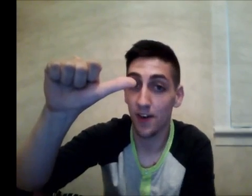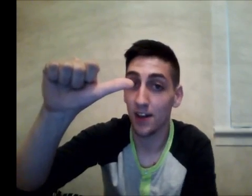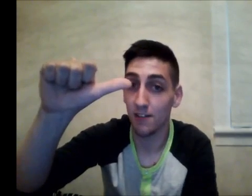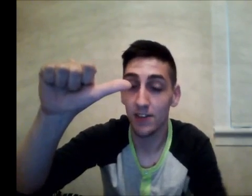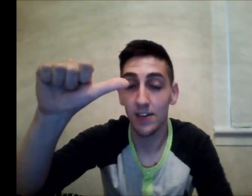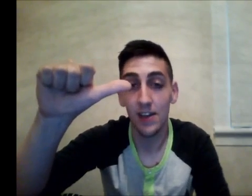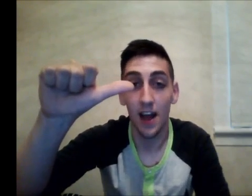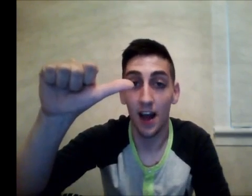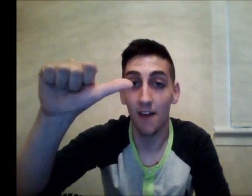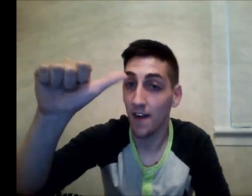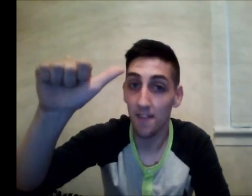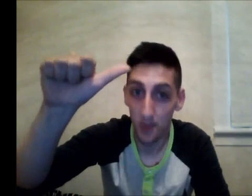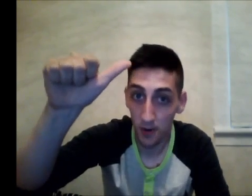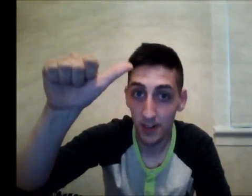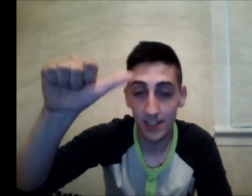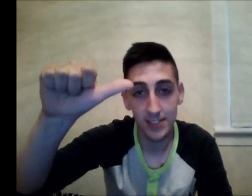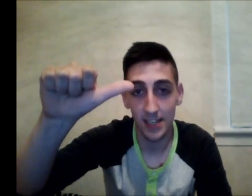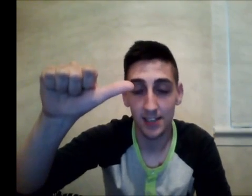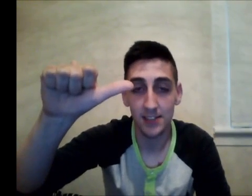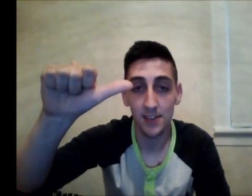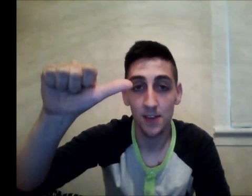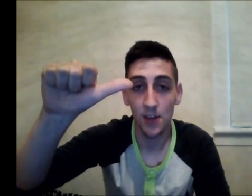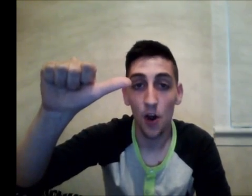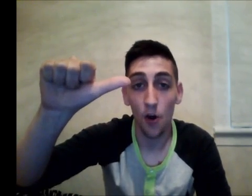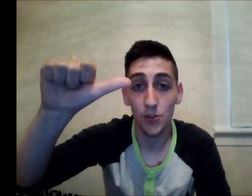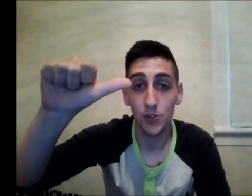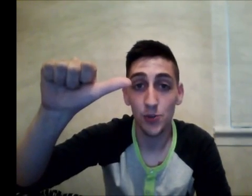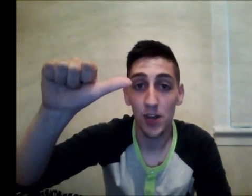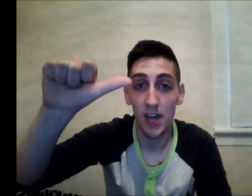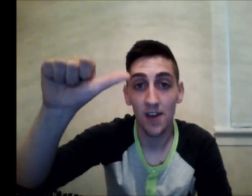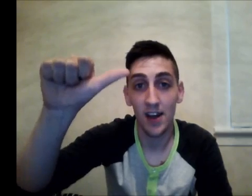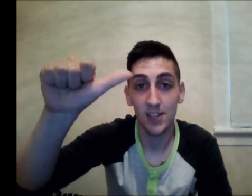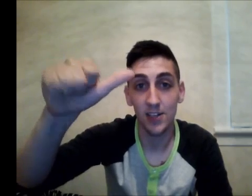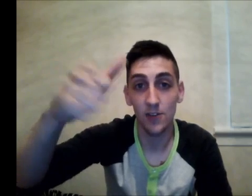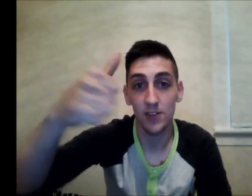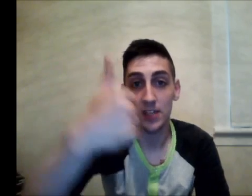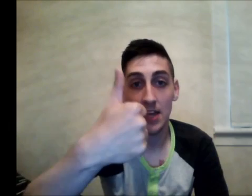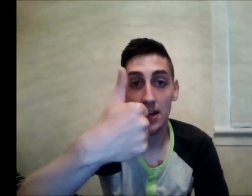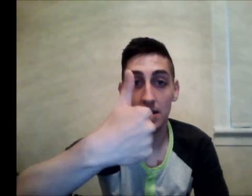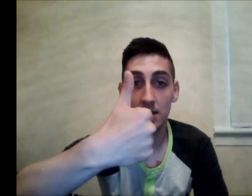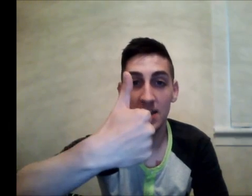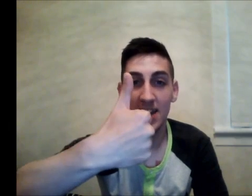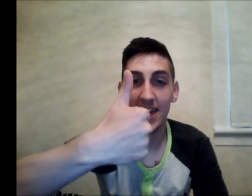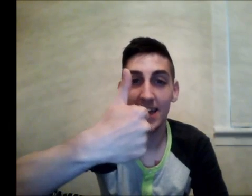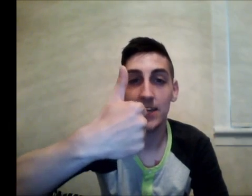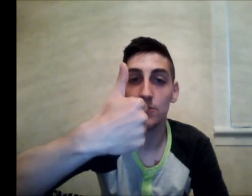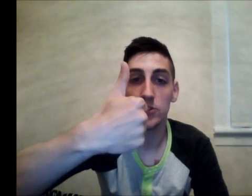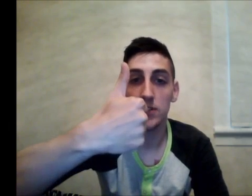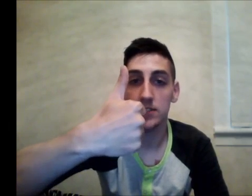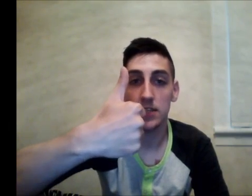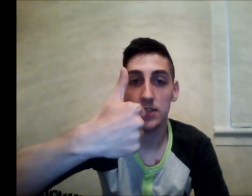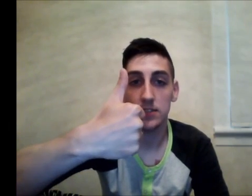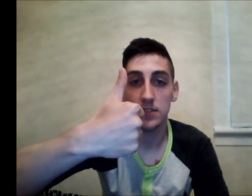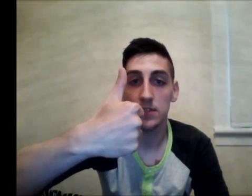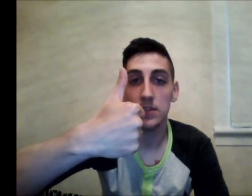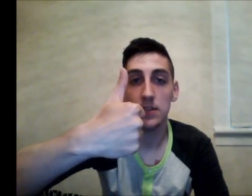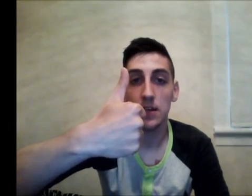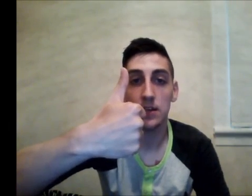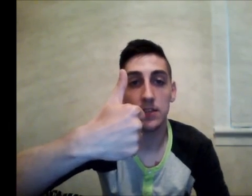5. 5 add 1 is 6. Also, if I tilt this like that, it kind of looks like a 6. Because I've